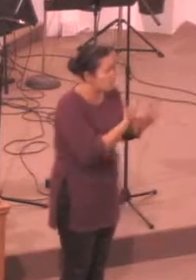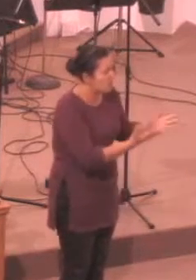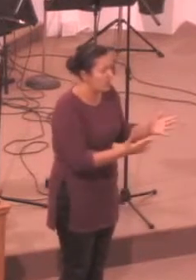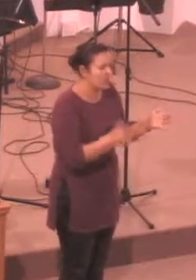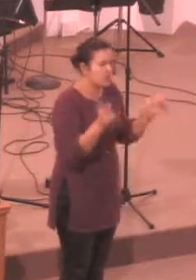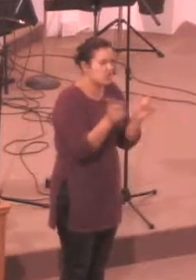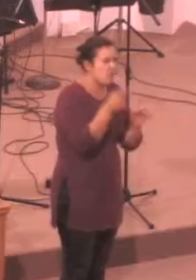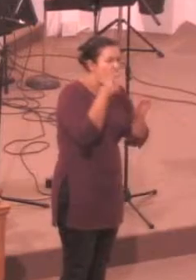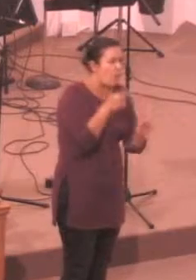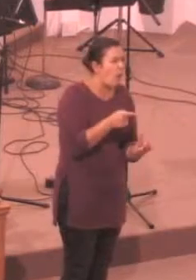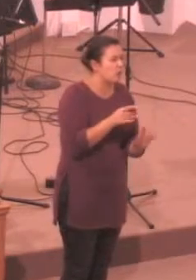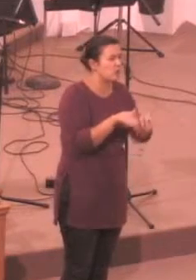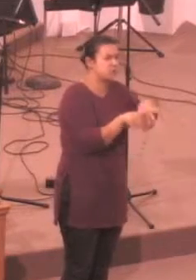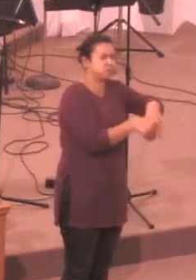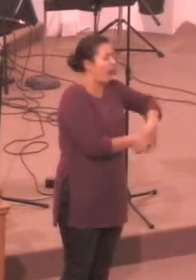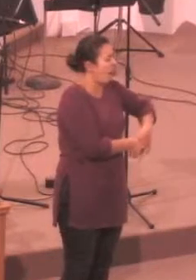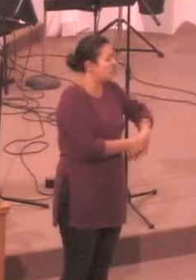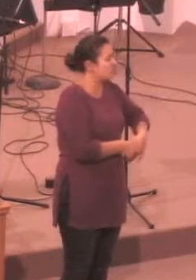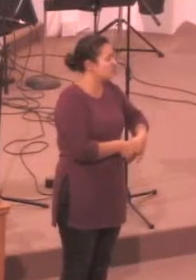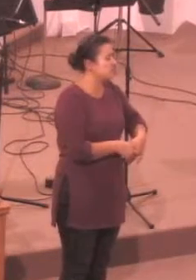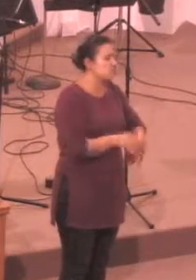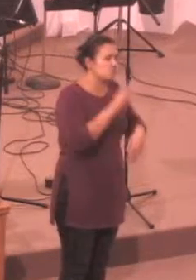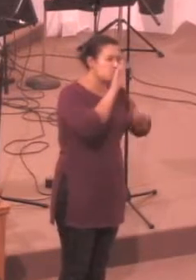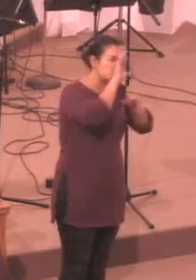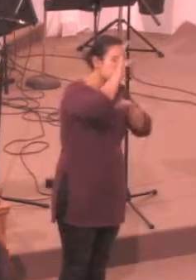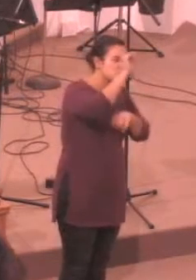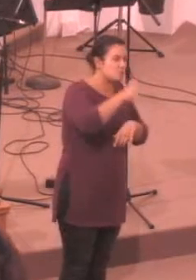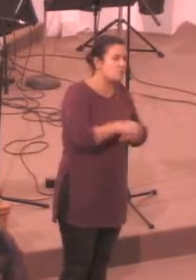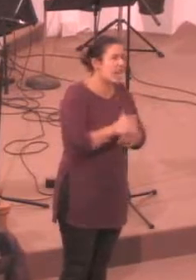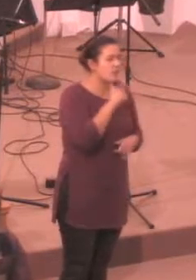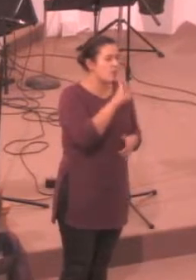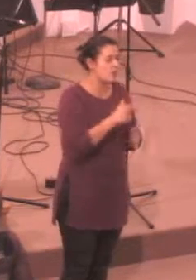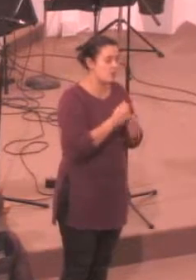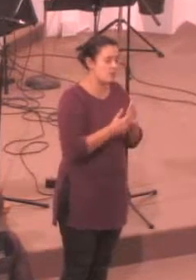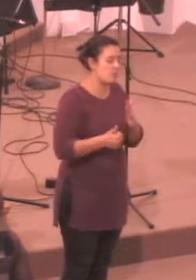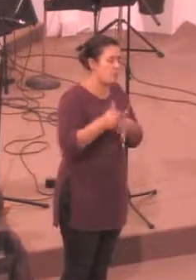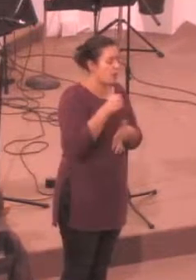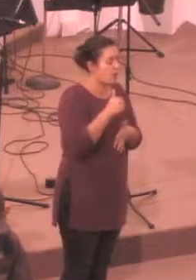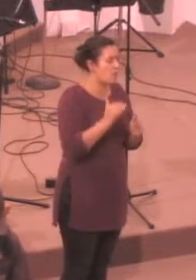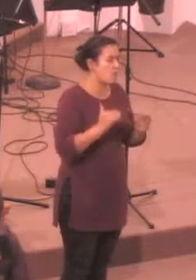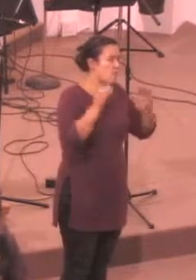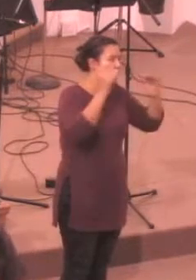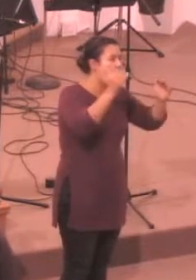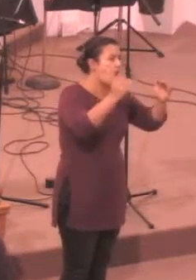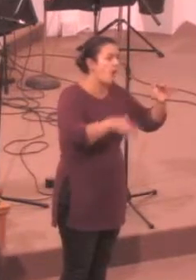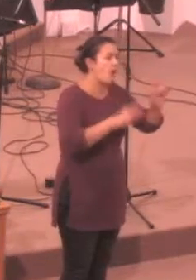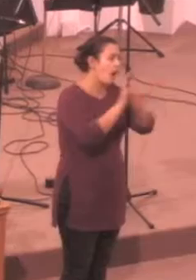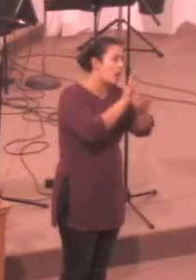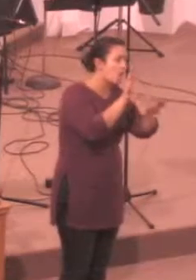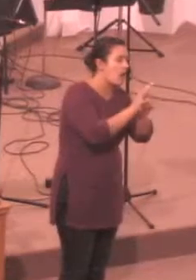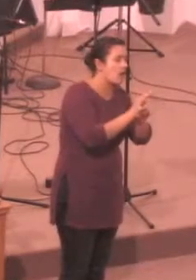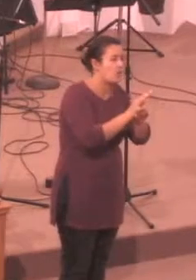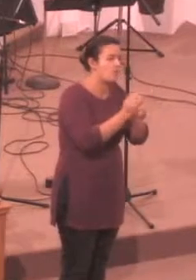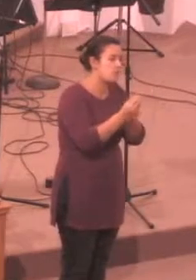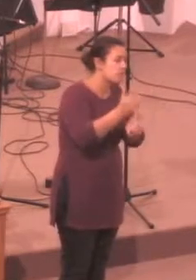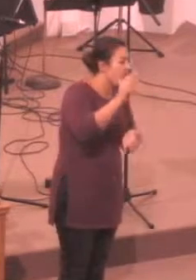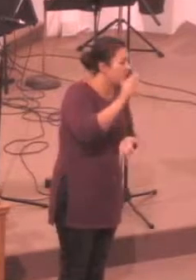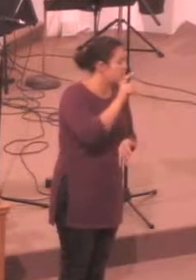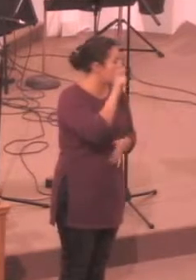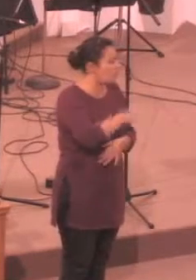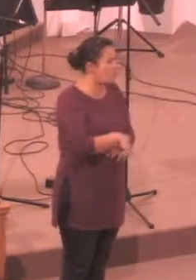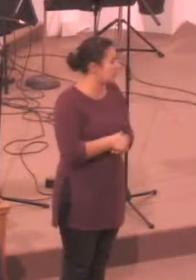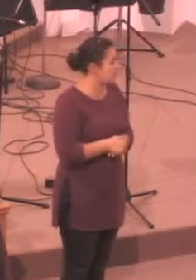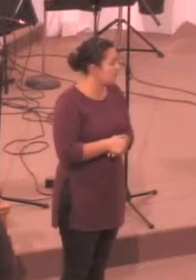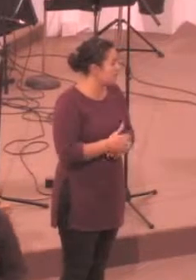and dwarf goals. I no longer need preeminence, prosperity, position, promotion, or popularity.